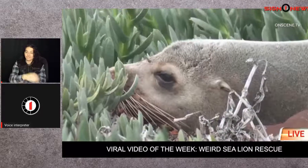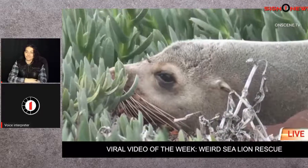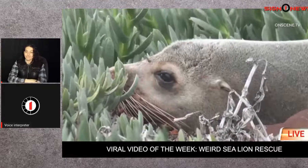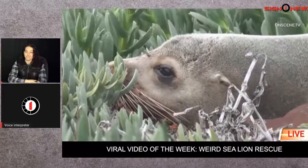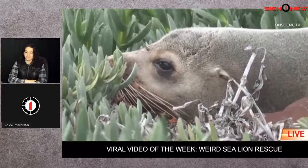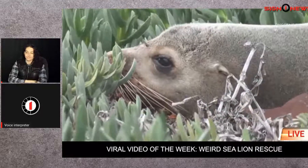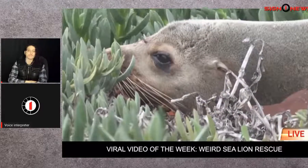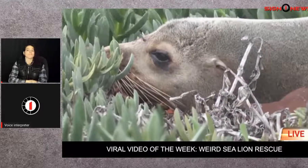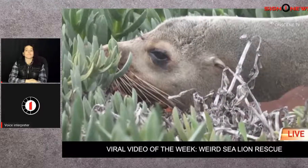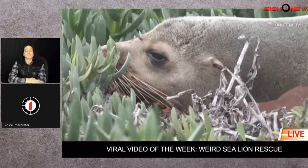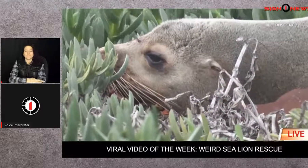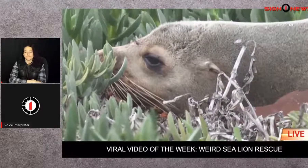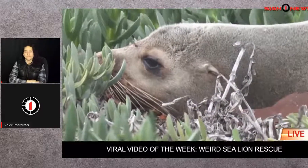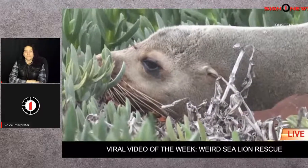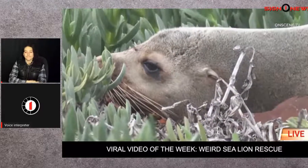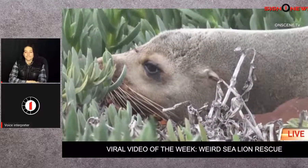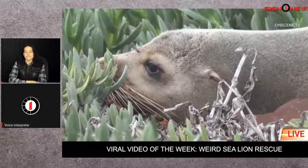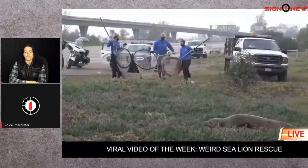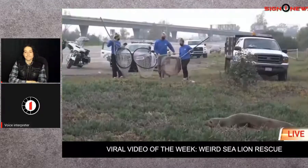ourselves.